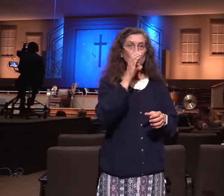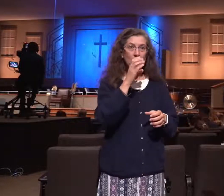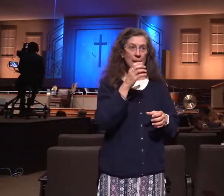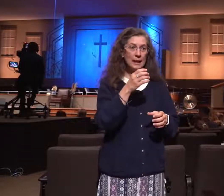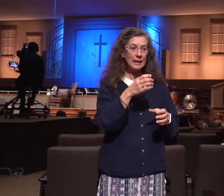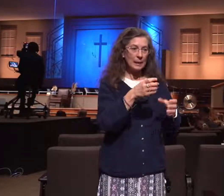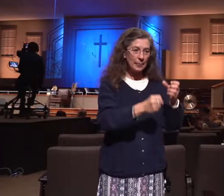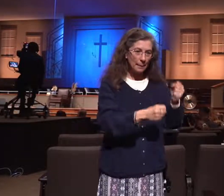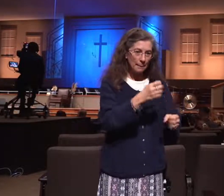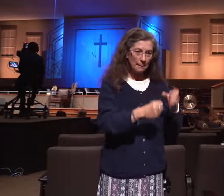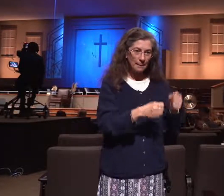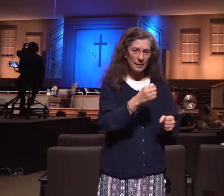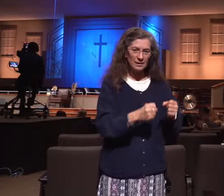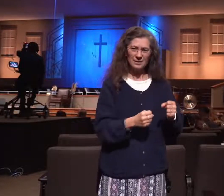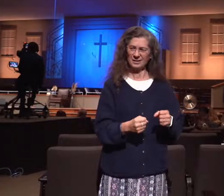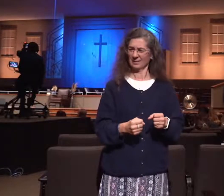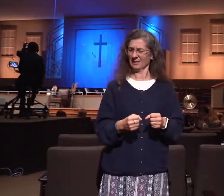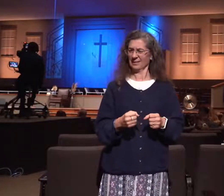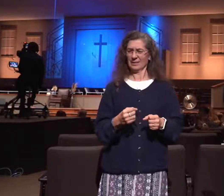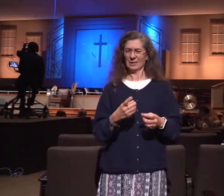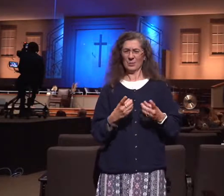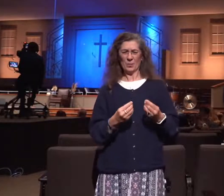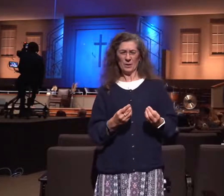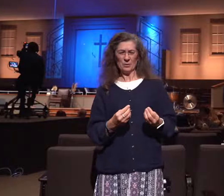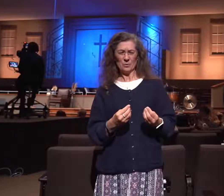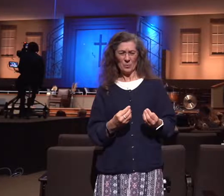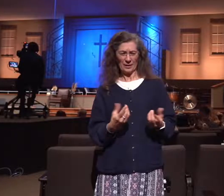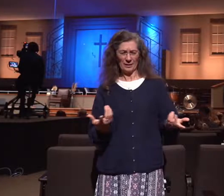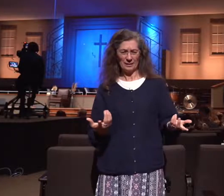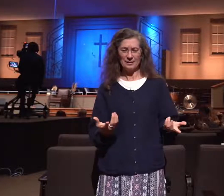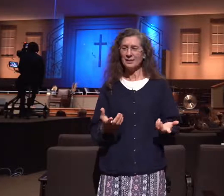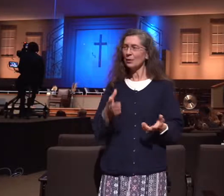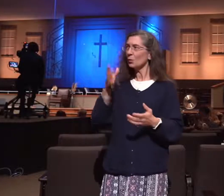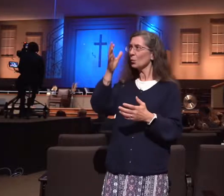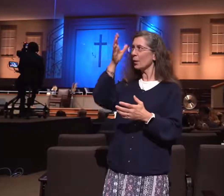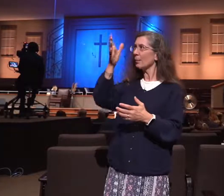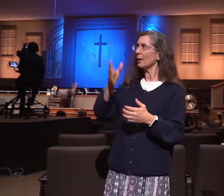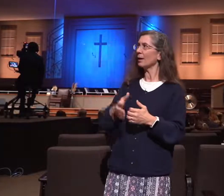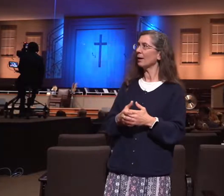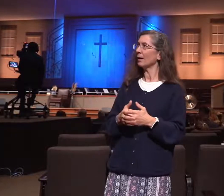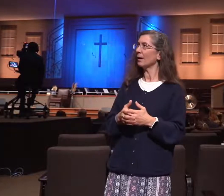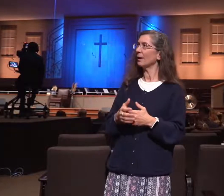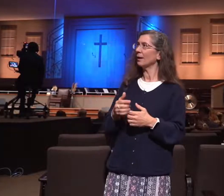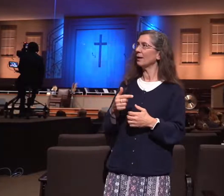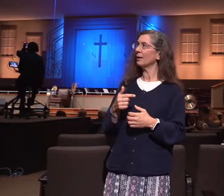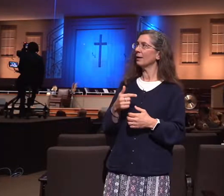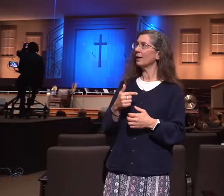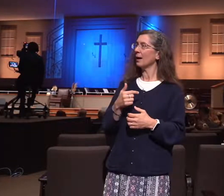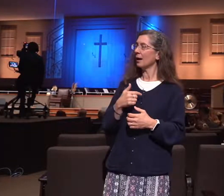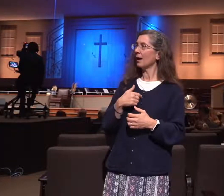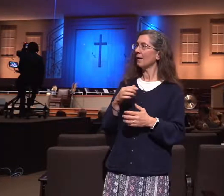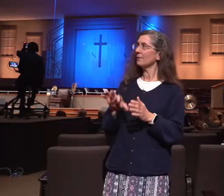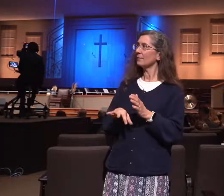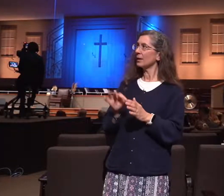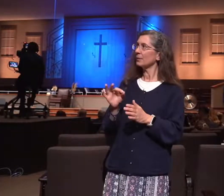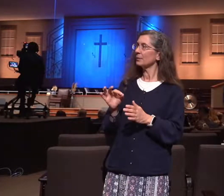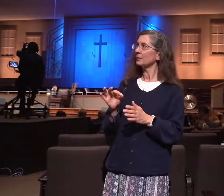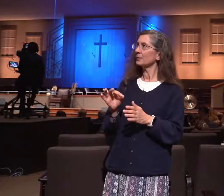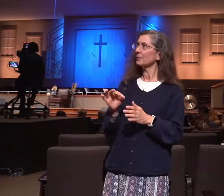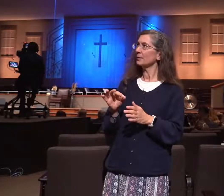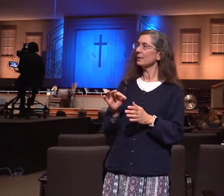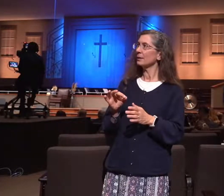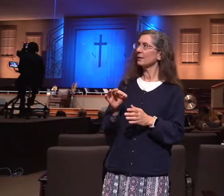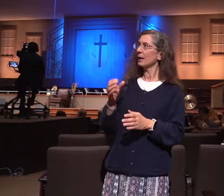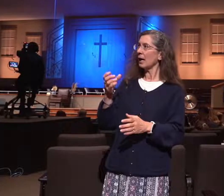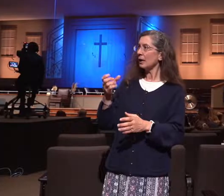And he said, hon, what were you doing? And she said, Grandpa, I got some out. But the old cow